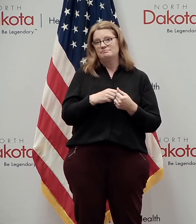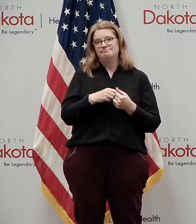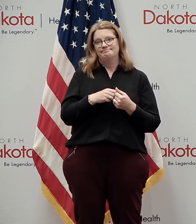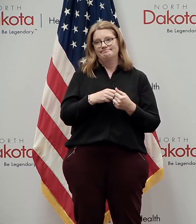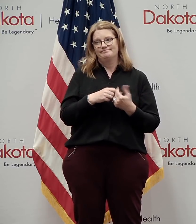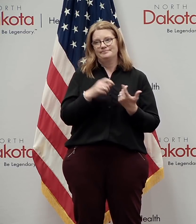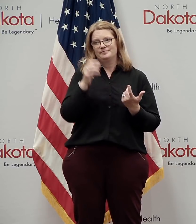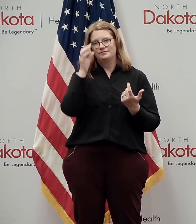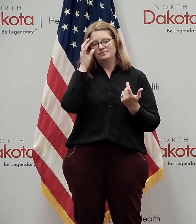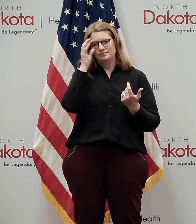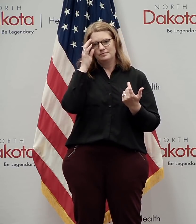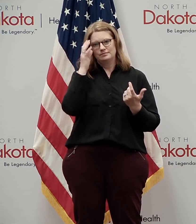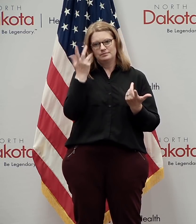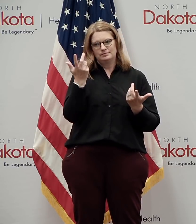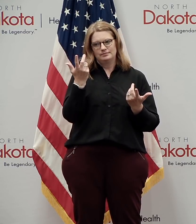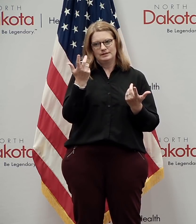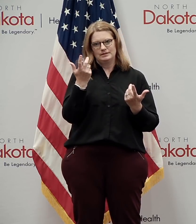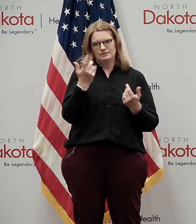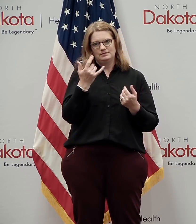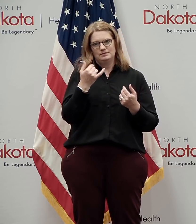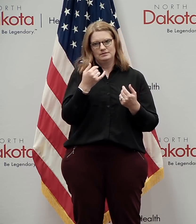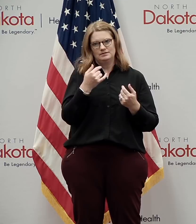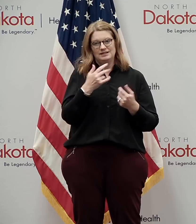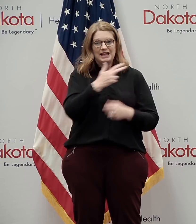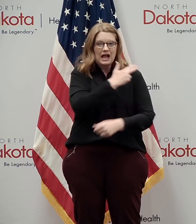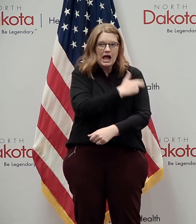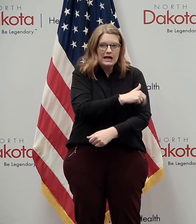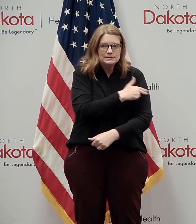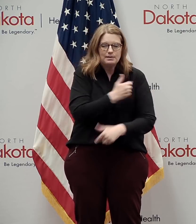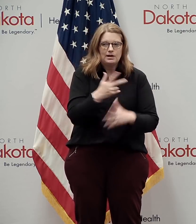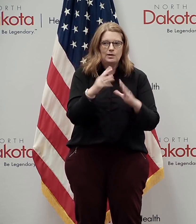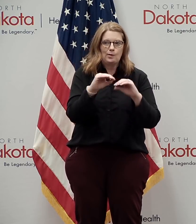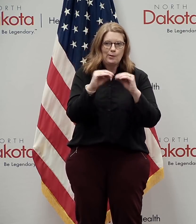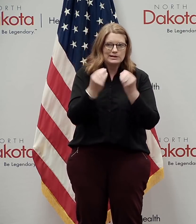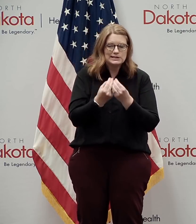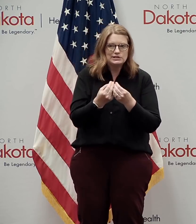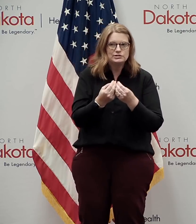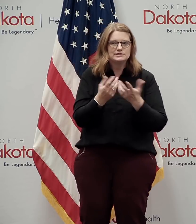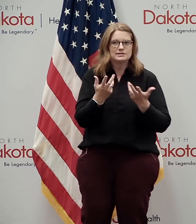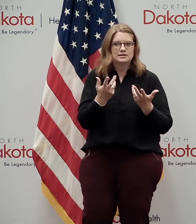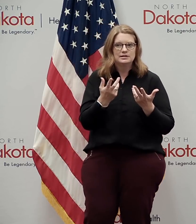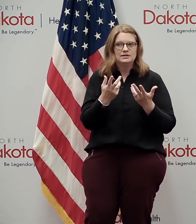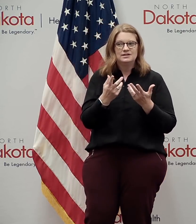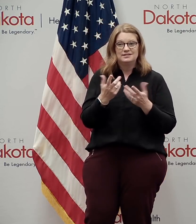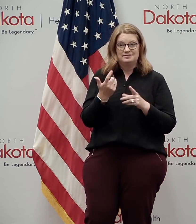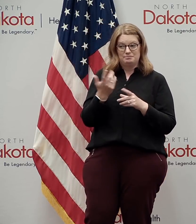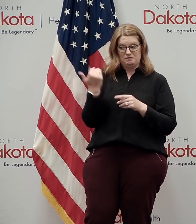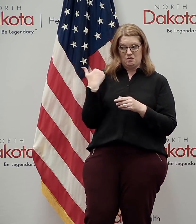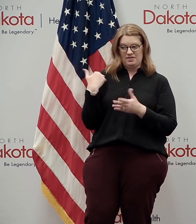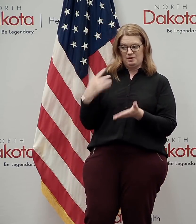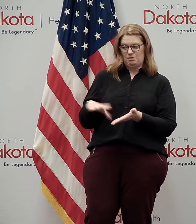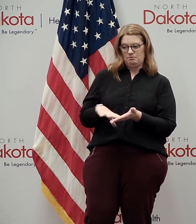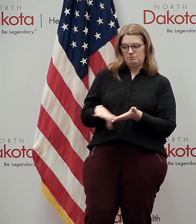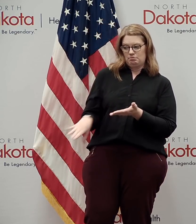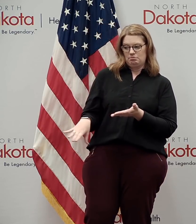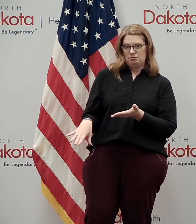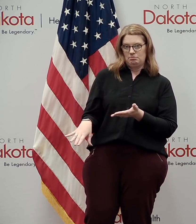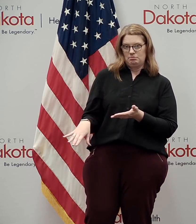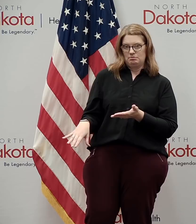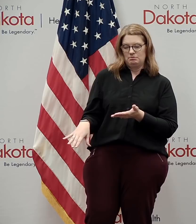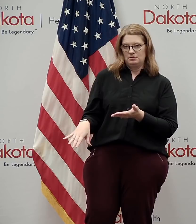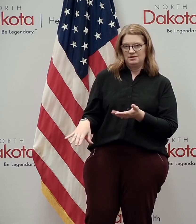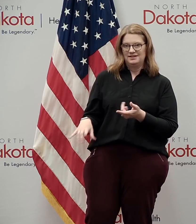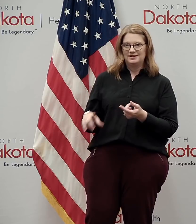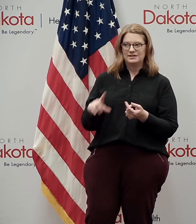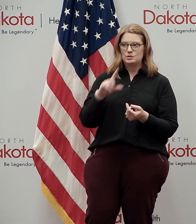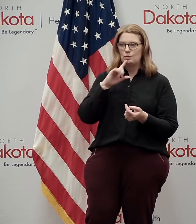we've actually had hospital organizations that were furloughing people because we had a